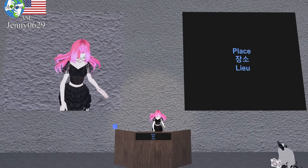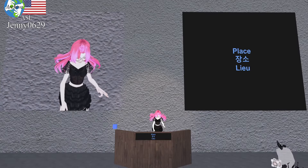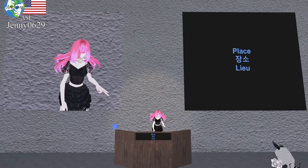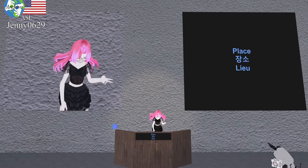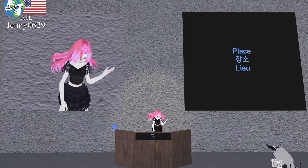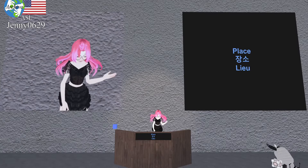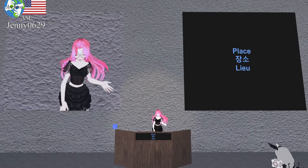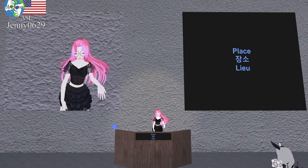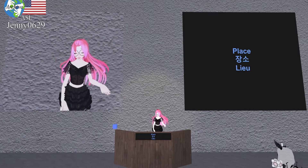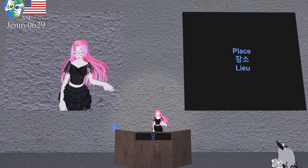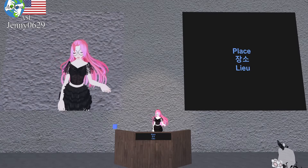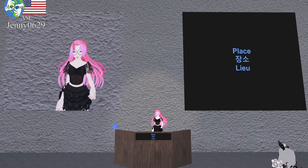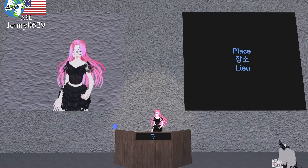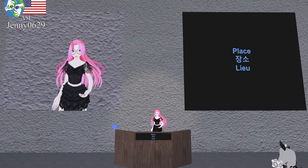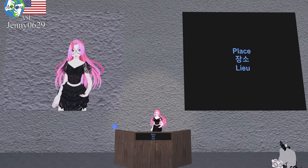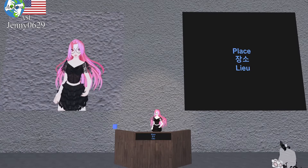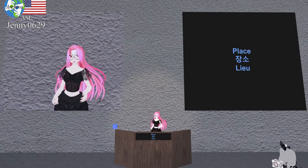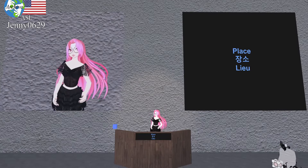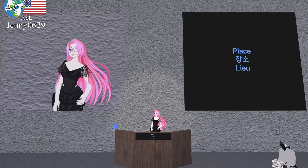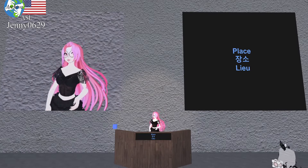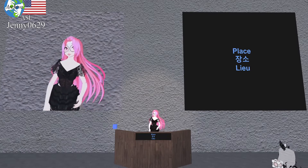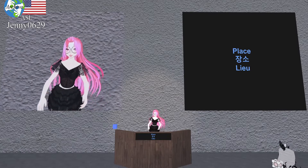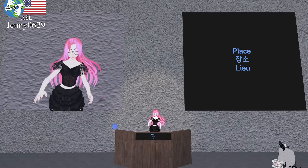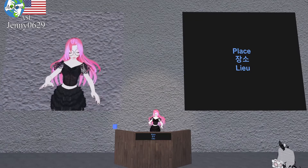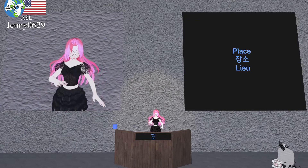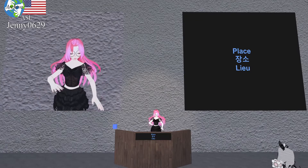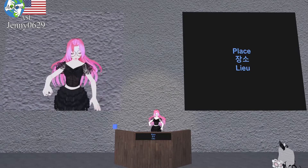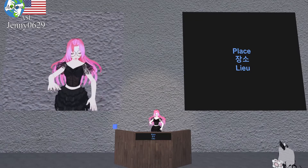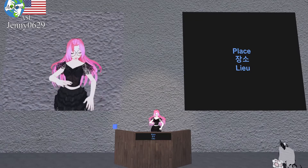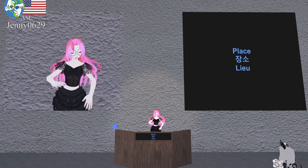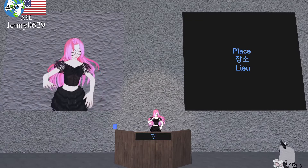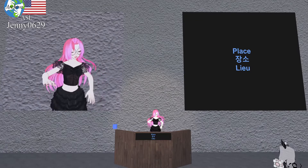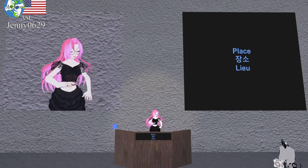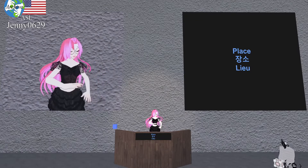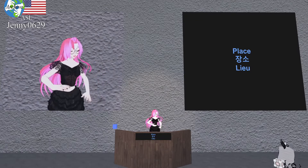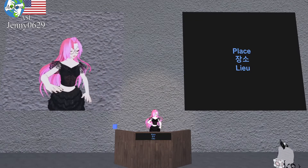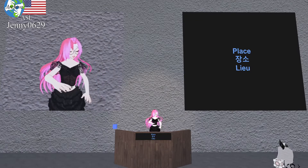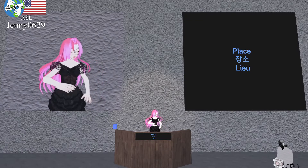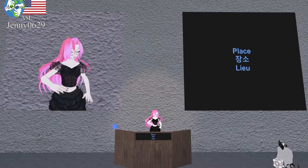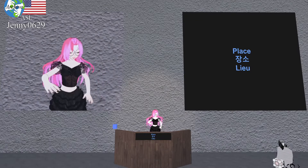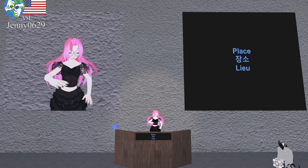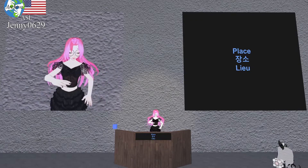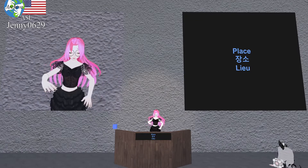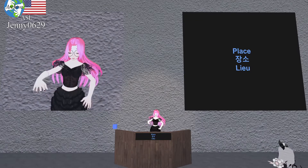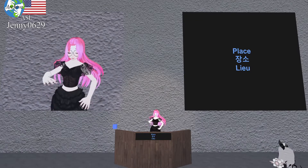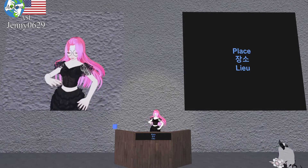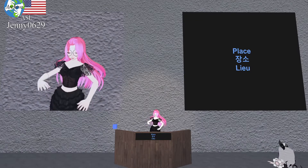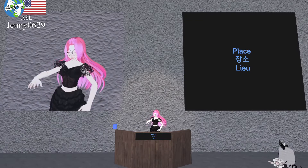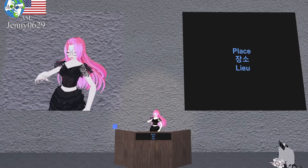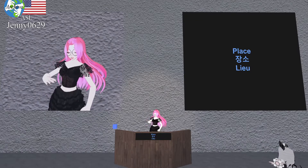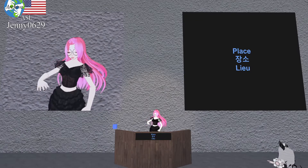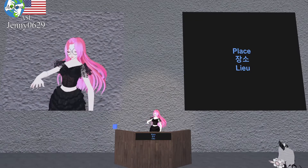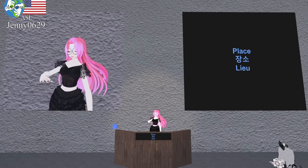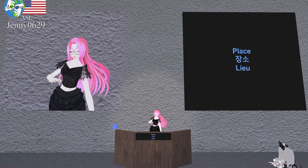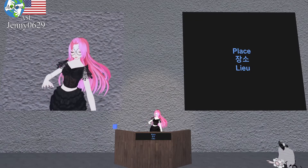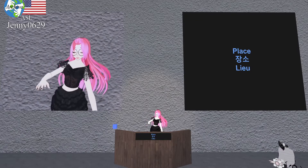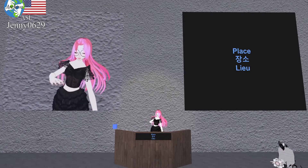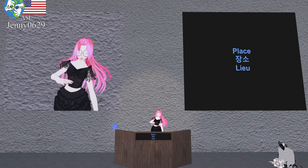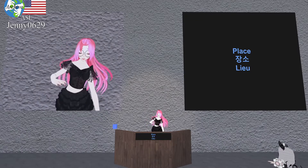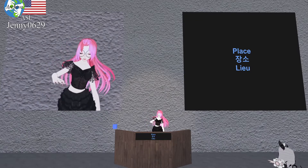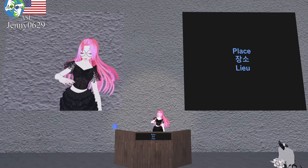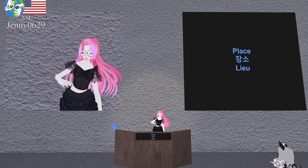stop. Okay, I guess we're gonna say place. Okay, so there's 2 ways of doing place. It's either like this, open hand, you're gonna kind